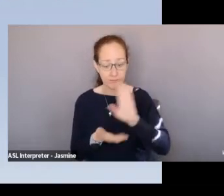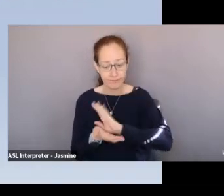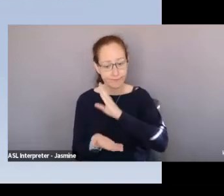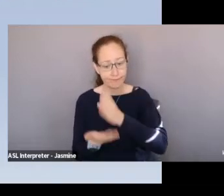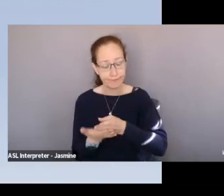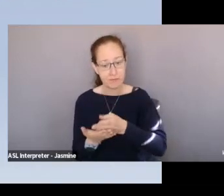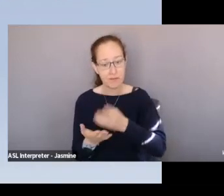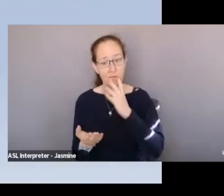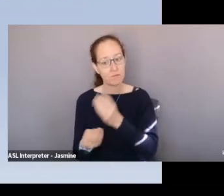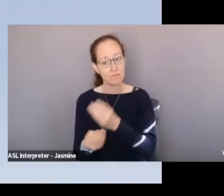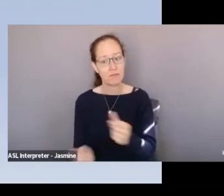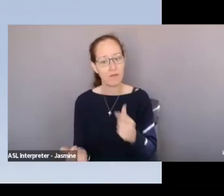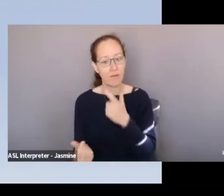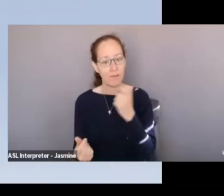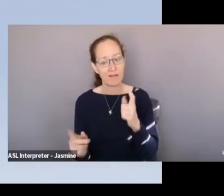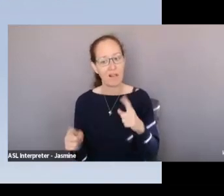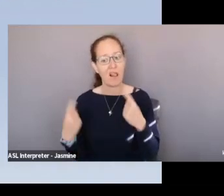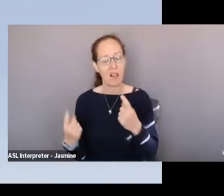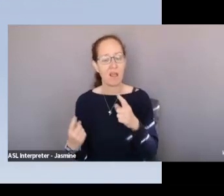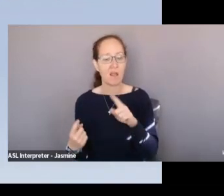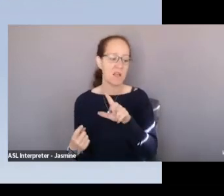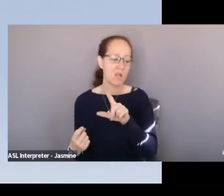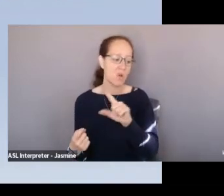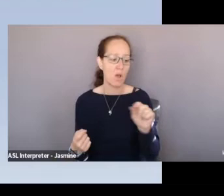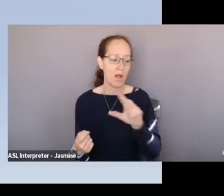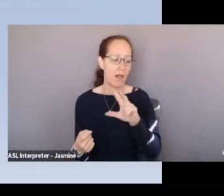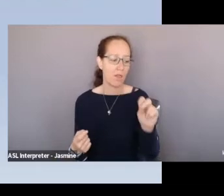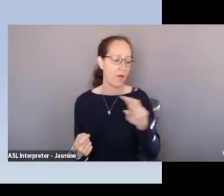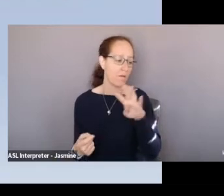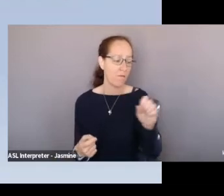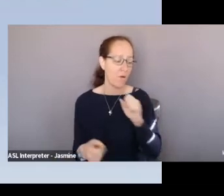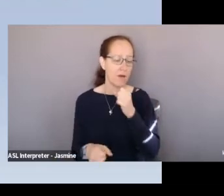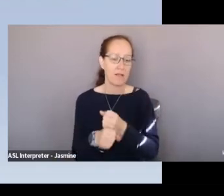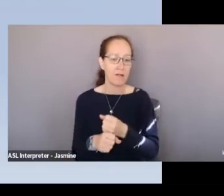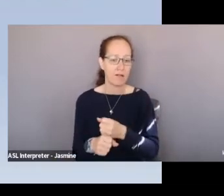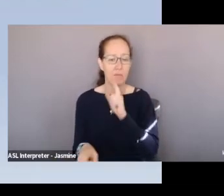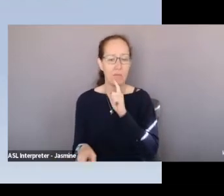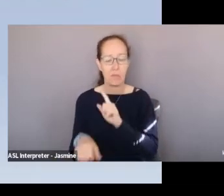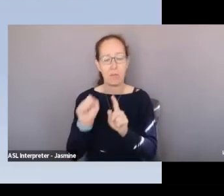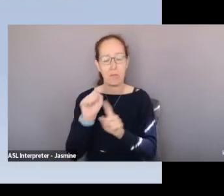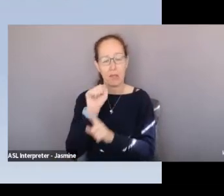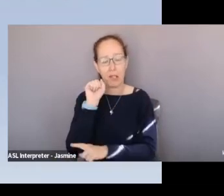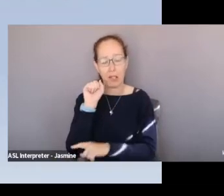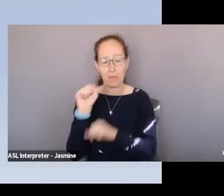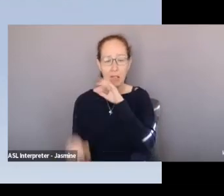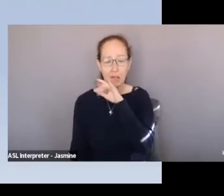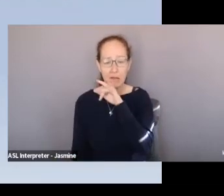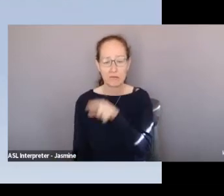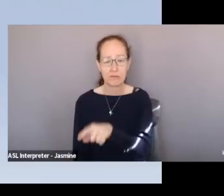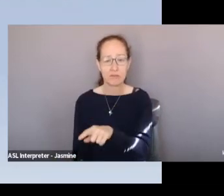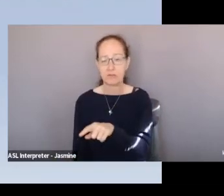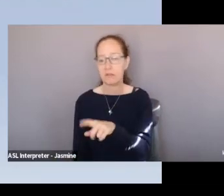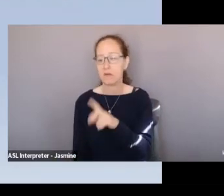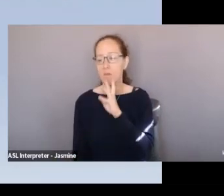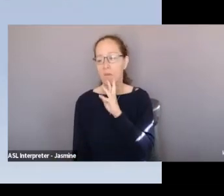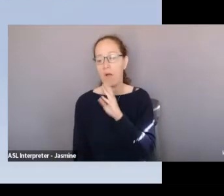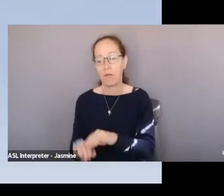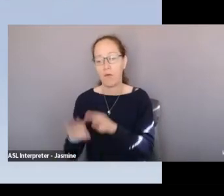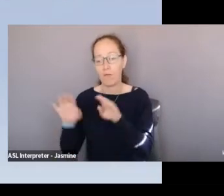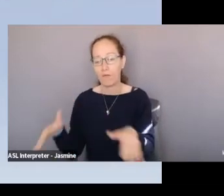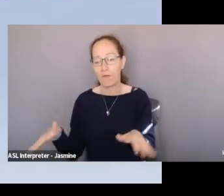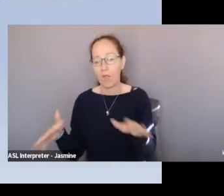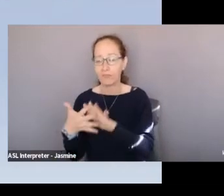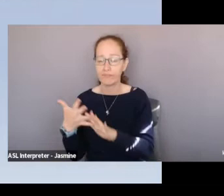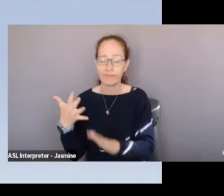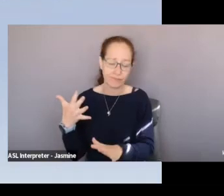area. Combined sewage overflow is an issue with this flooding. So they created dances kind of around these issues. And